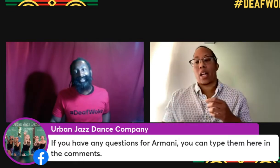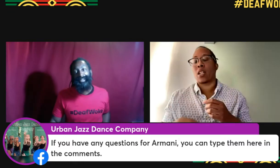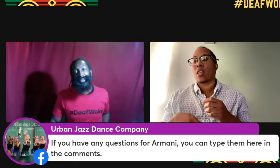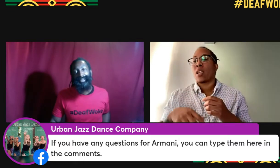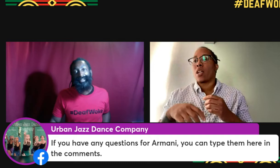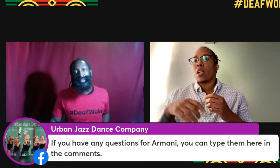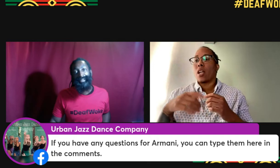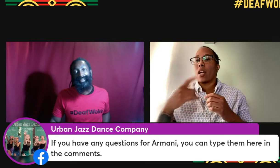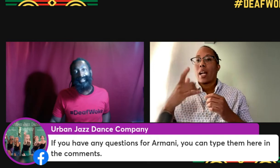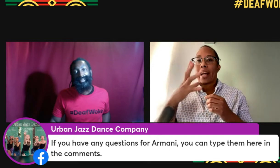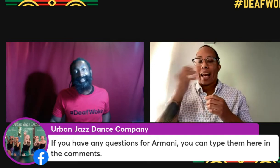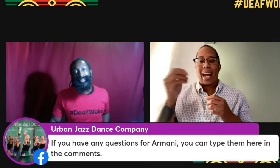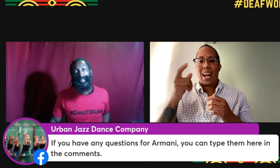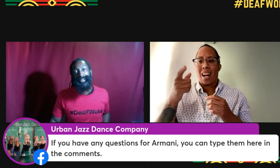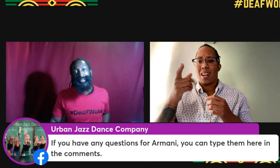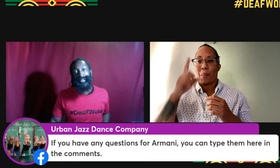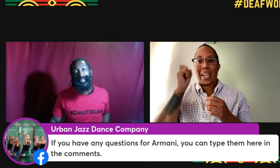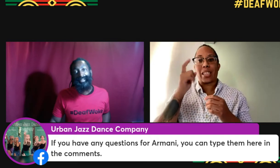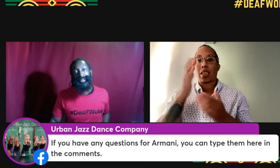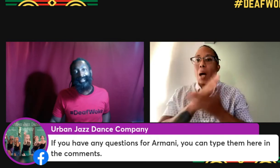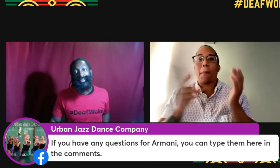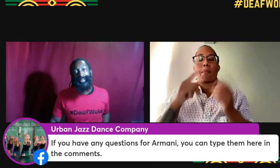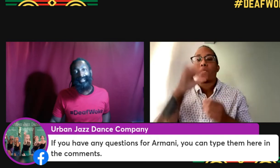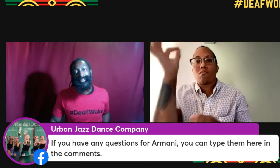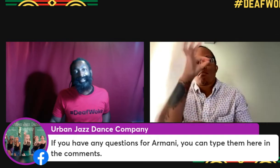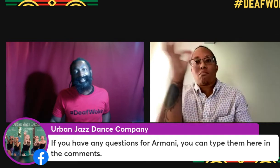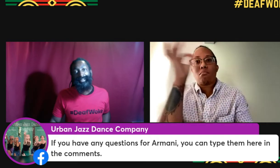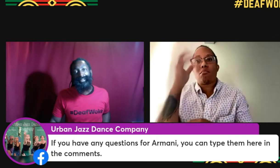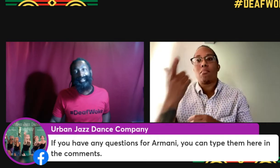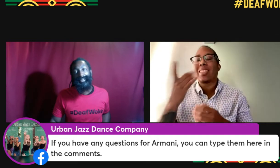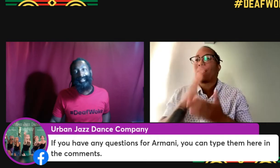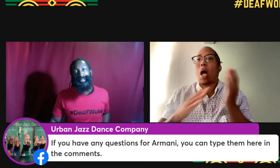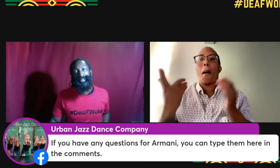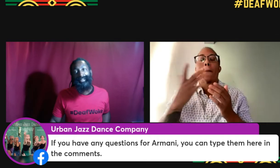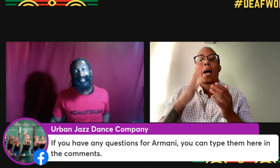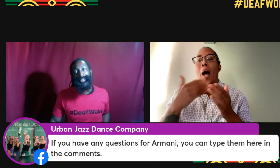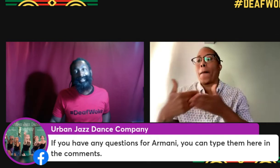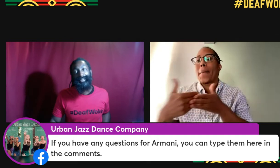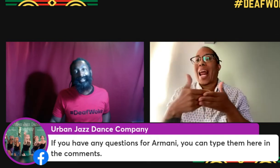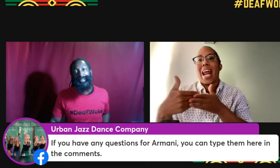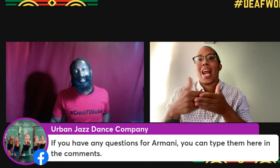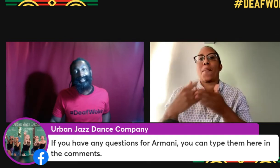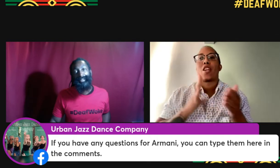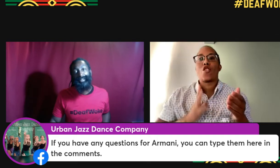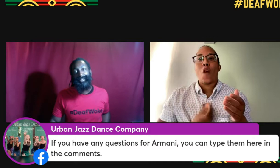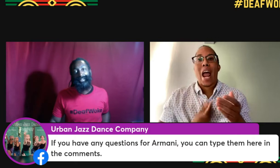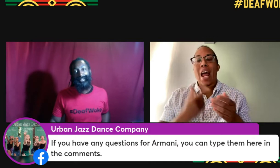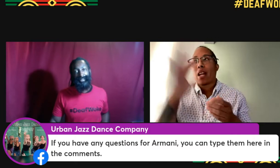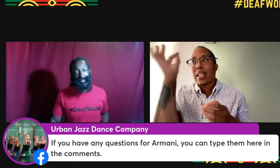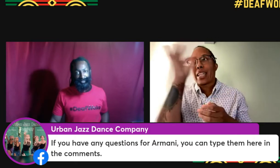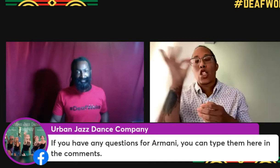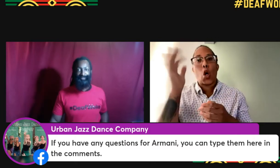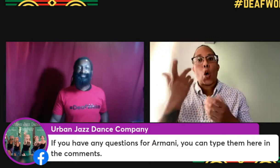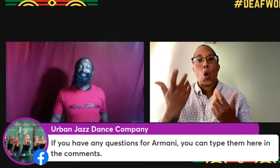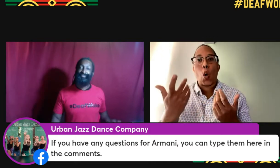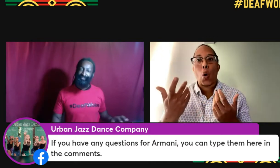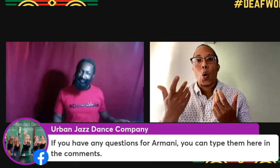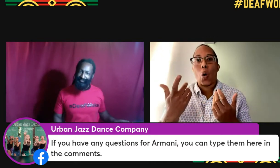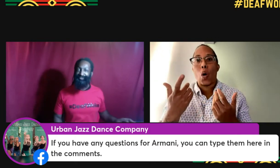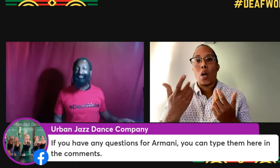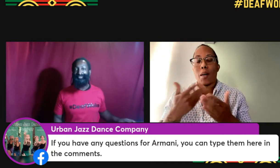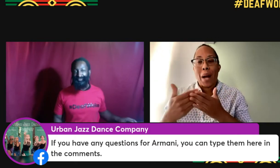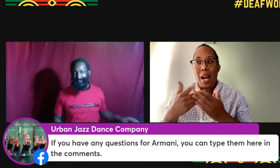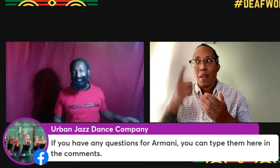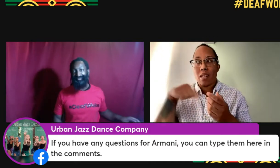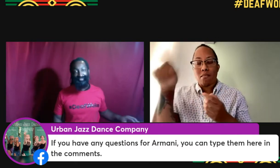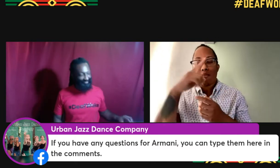I mean, yes, advocating for people, teaching people, educating people, because some people just don't have any idea. Some people